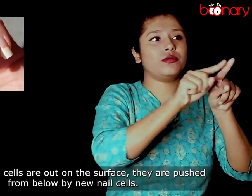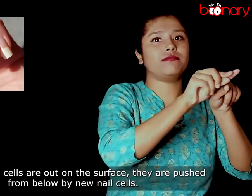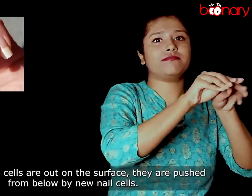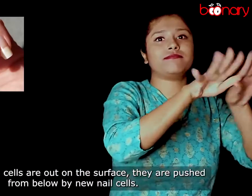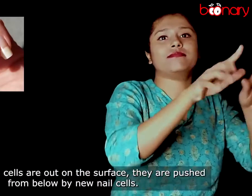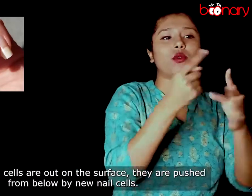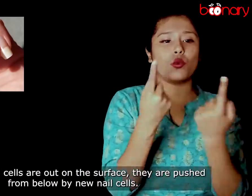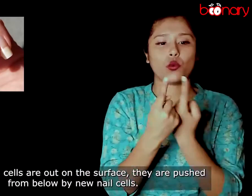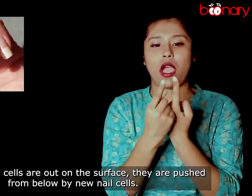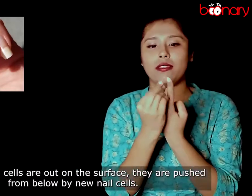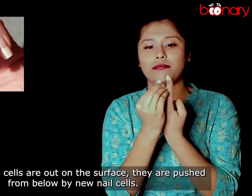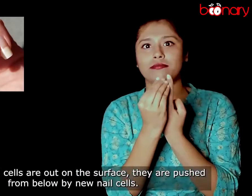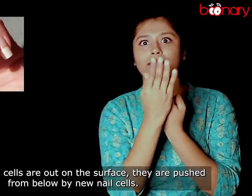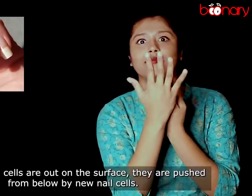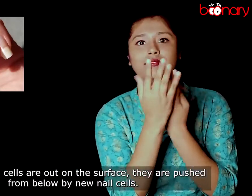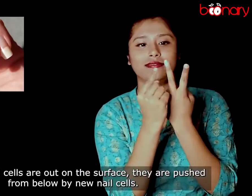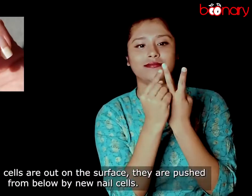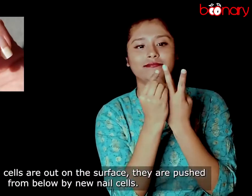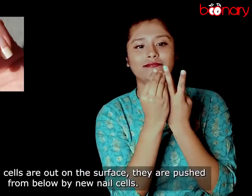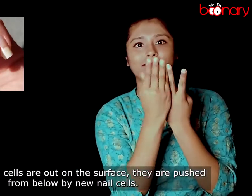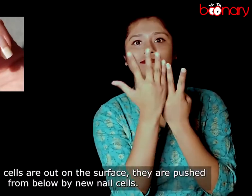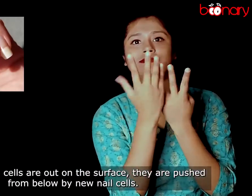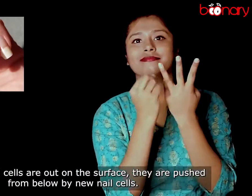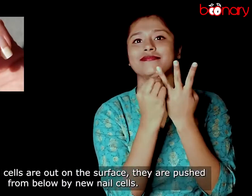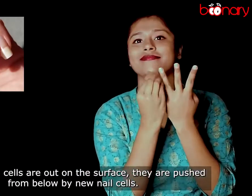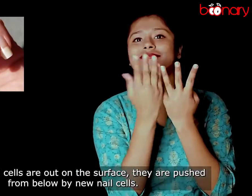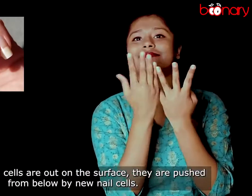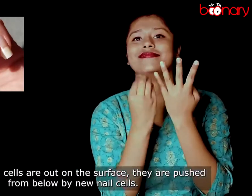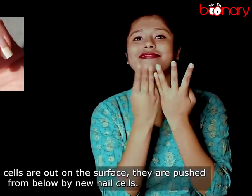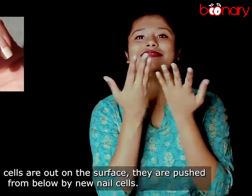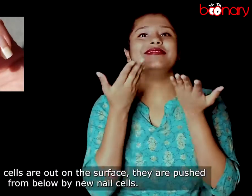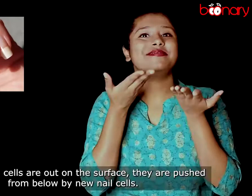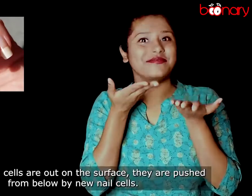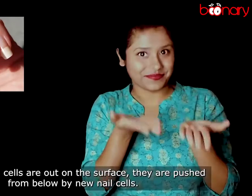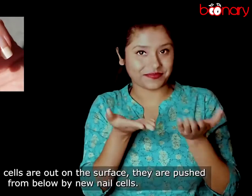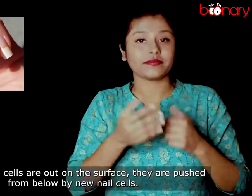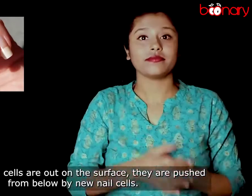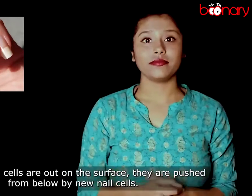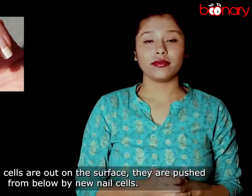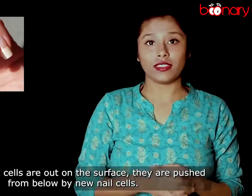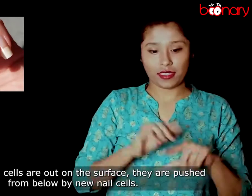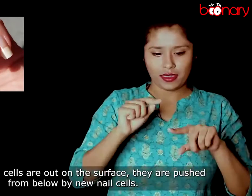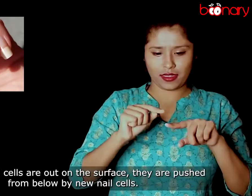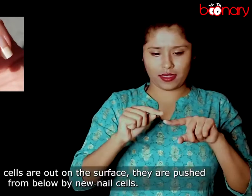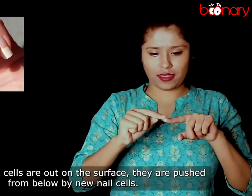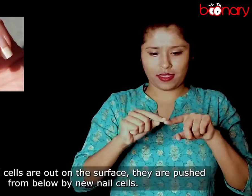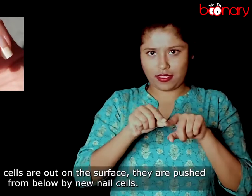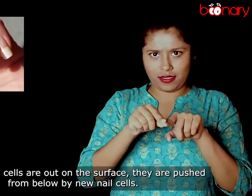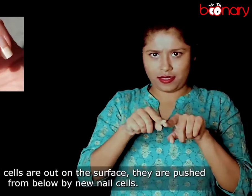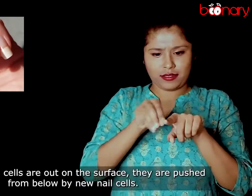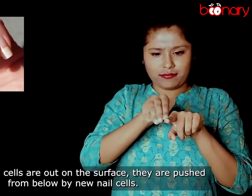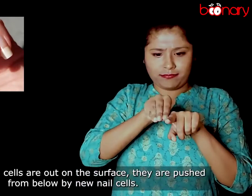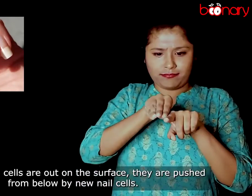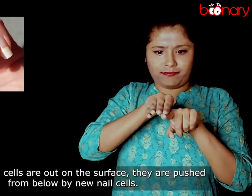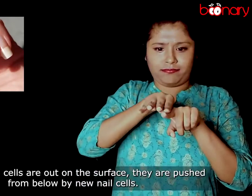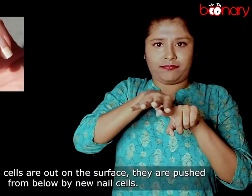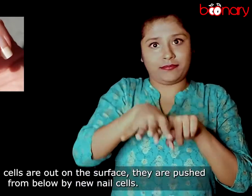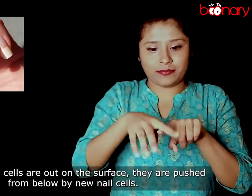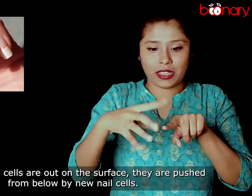cells are out on the surface, they are pushed from below by new nail